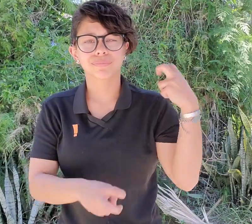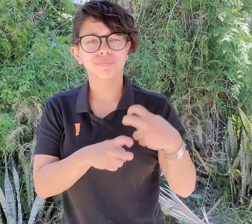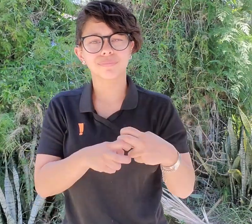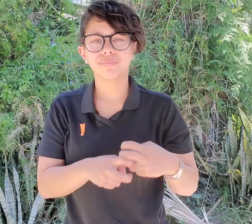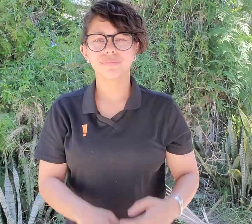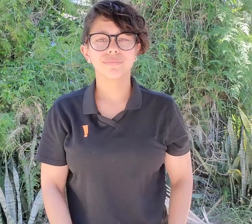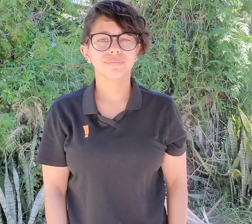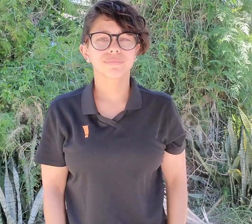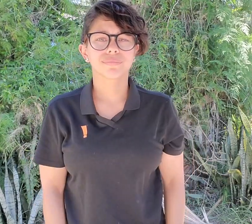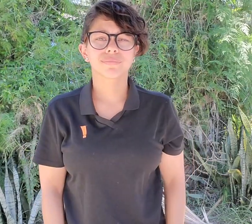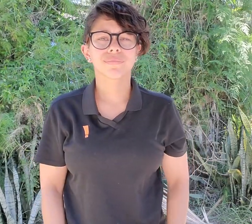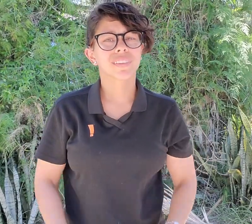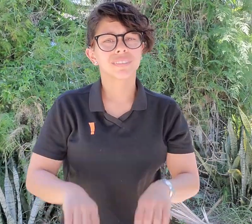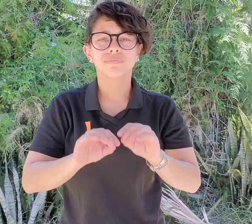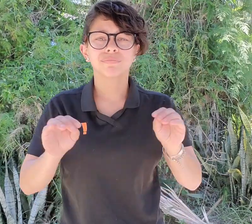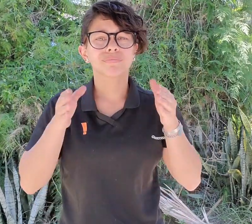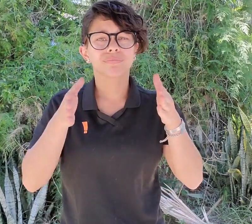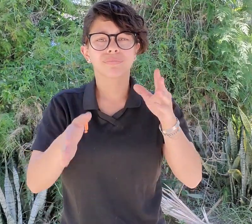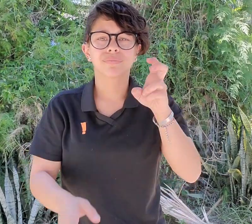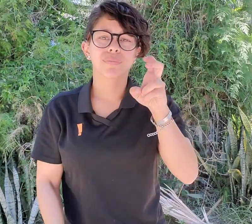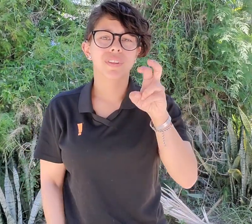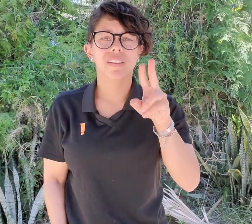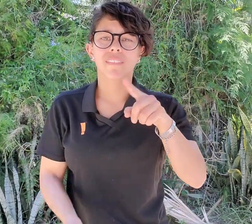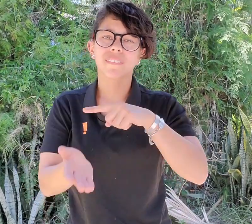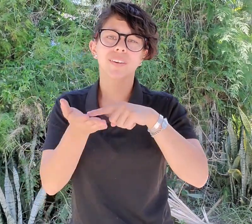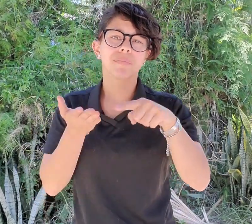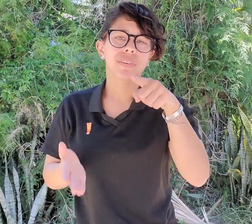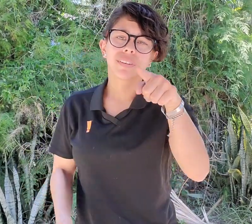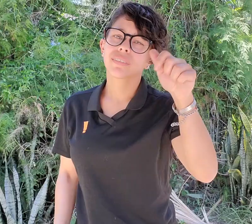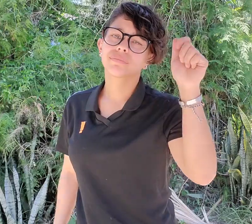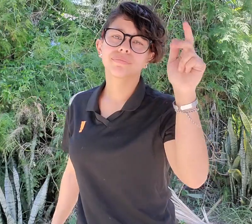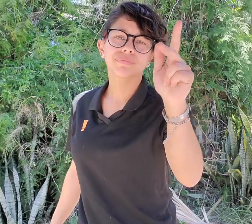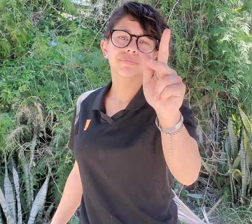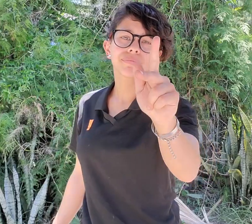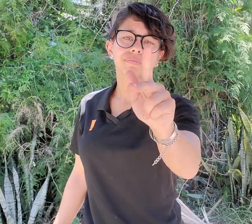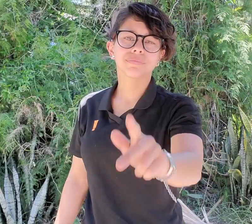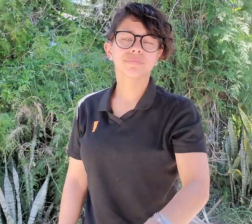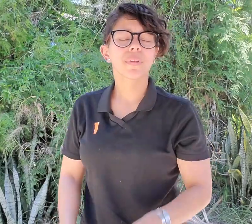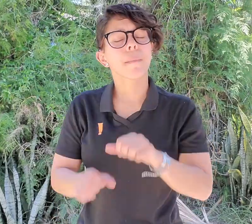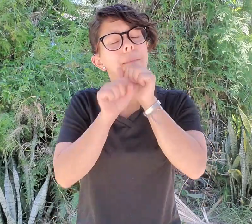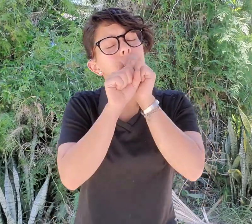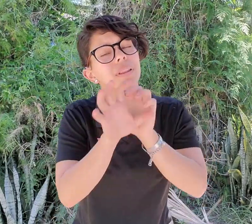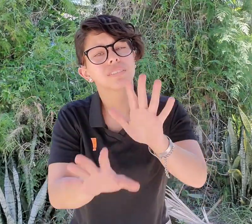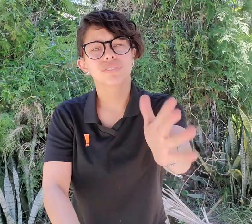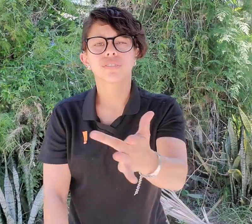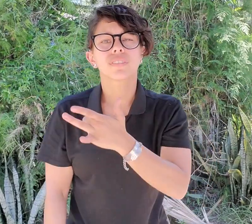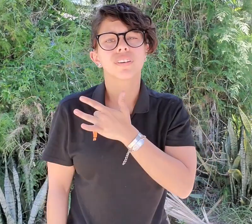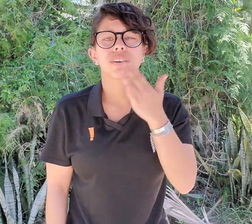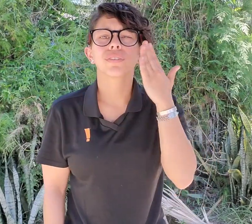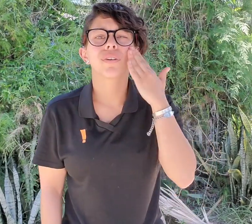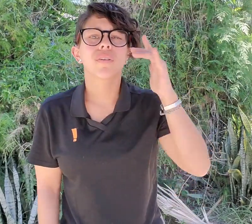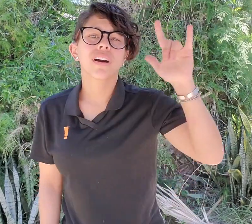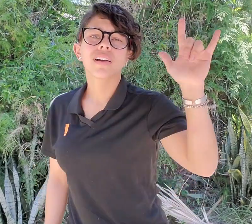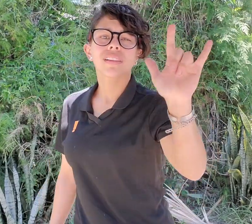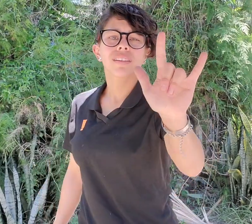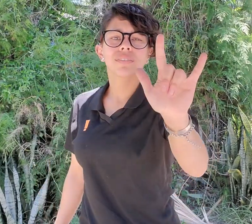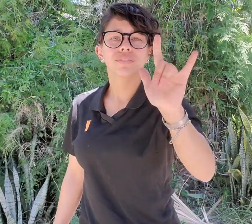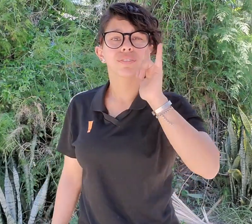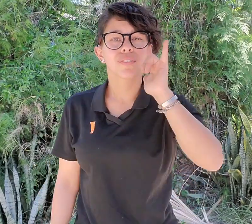it's hard. There's no way to ever pay you back. Bless your heart, no, I love you